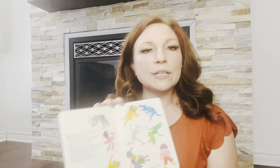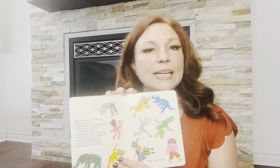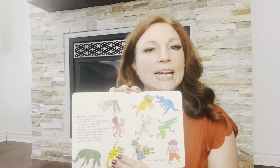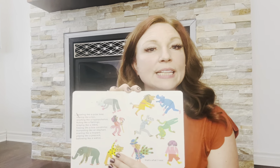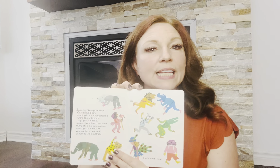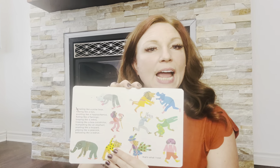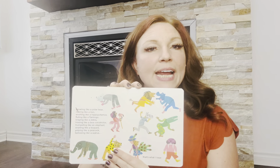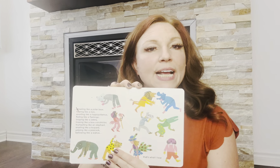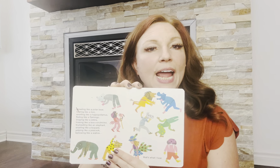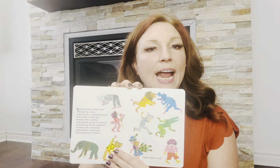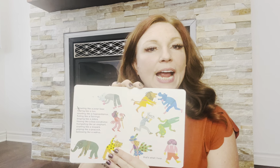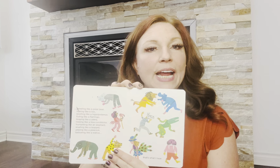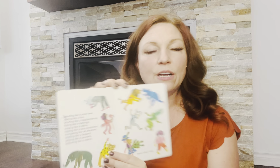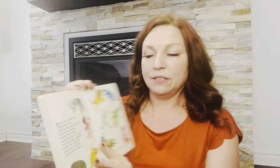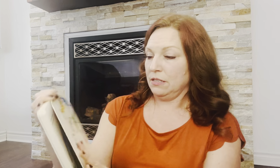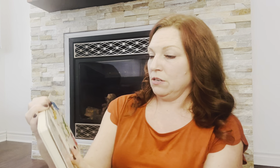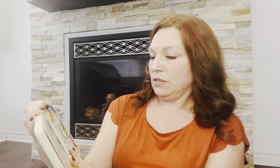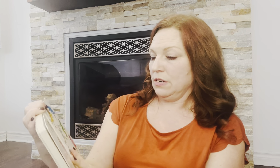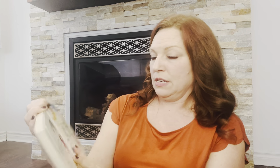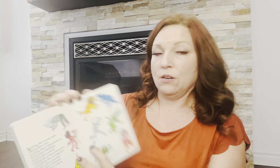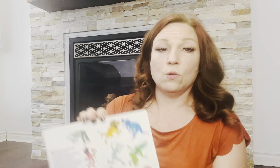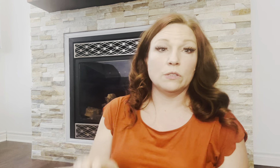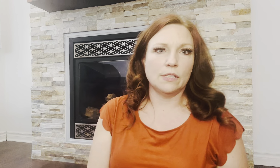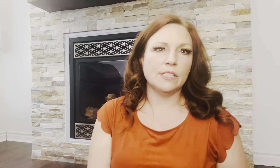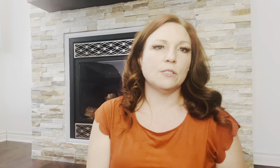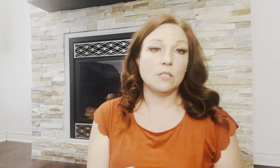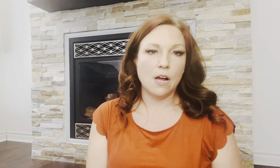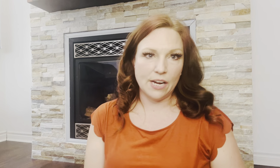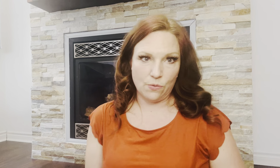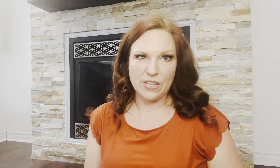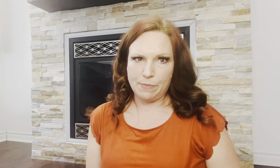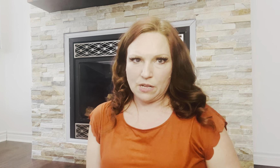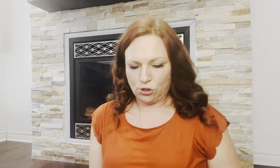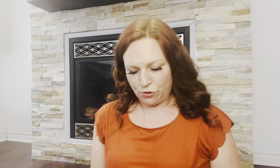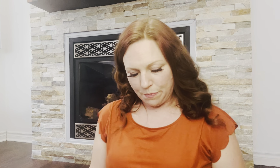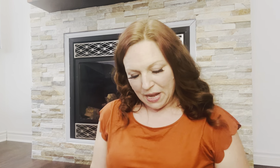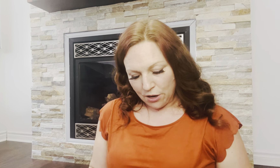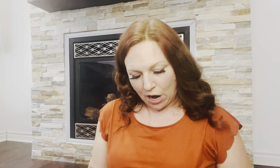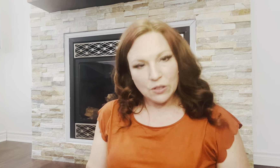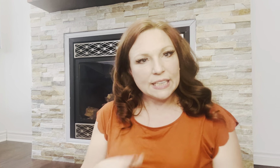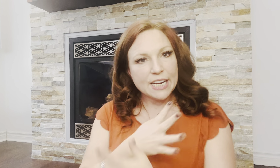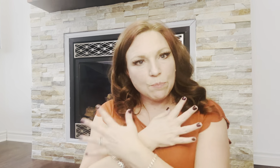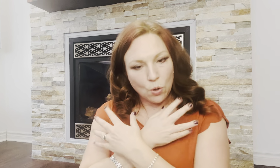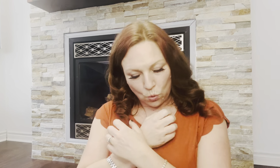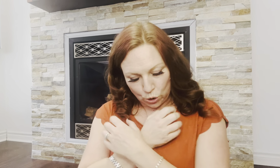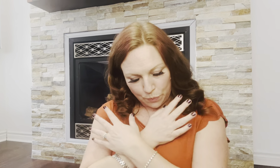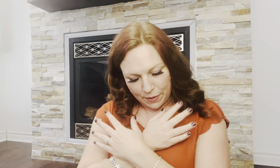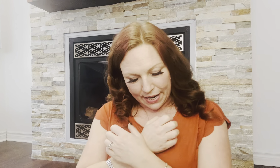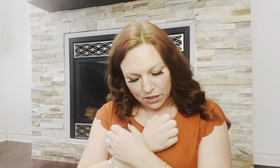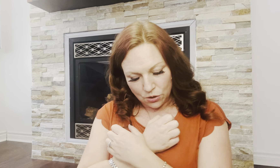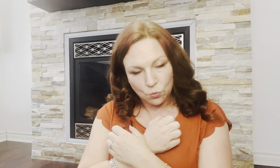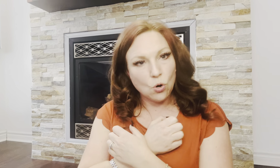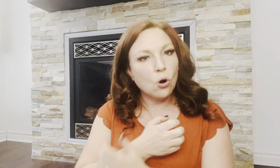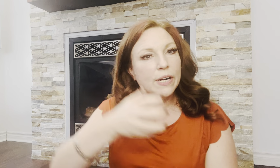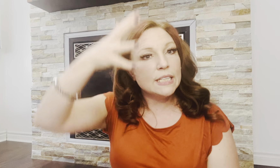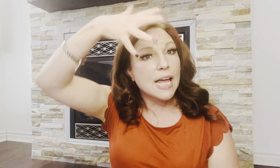growling like a, hold on, I'm gonna read them and I'll show them. Growling like a polar bear, roaring like